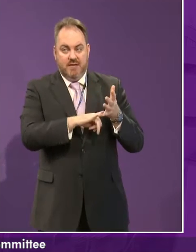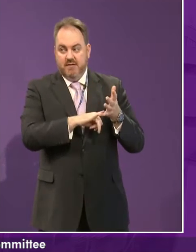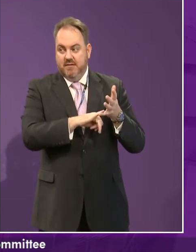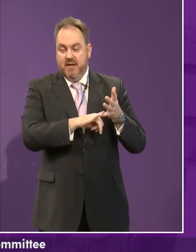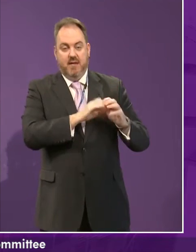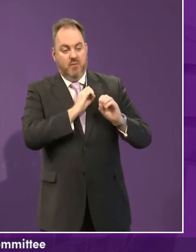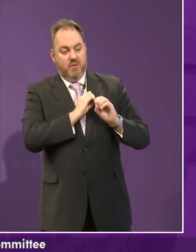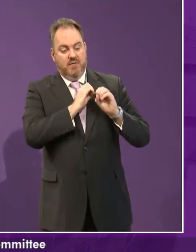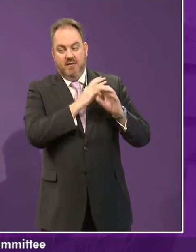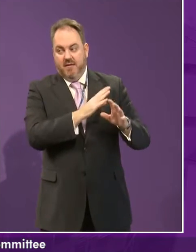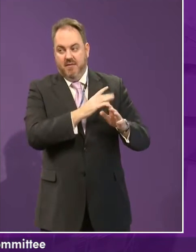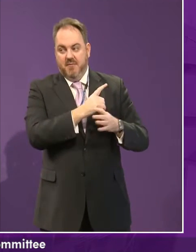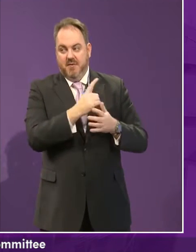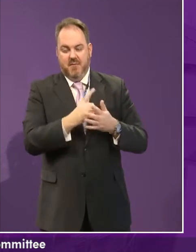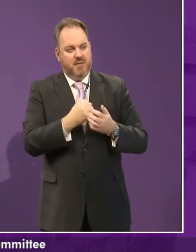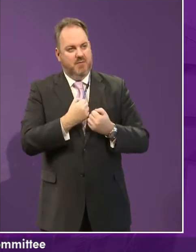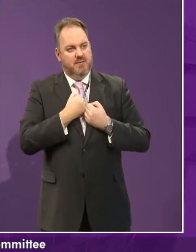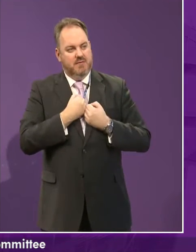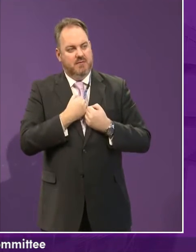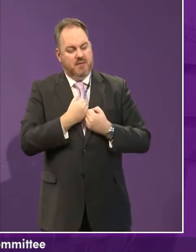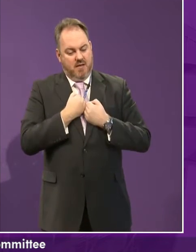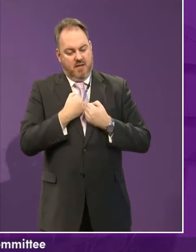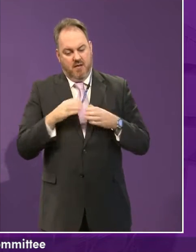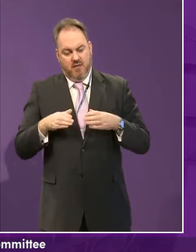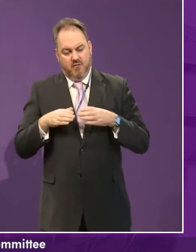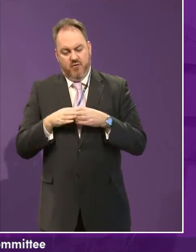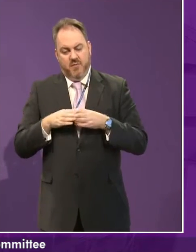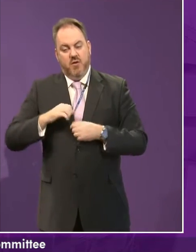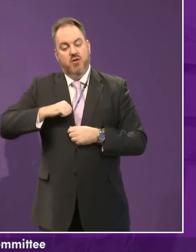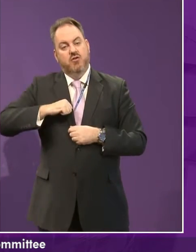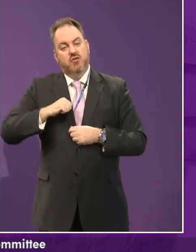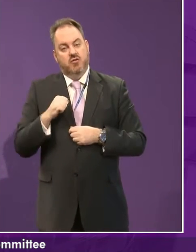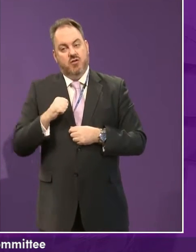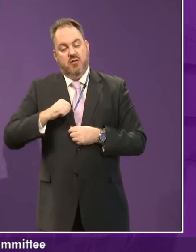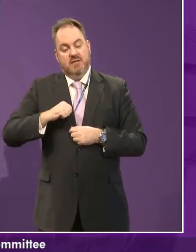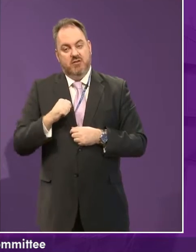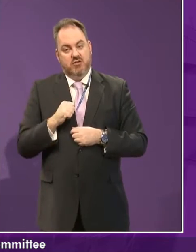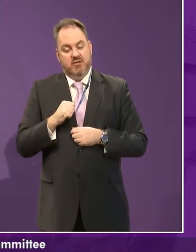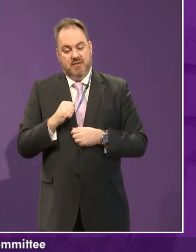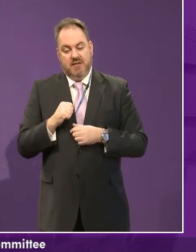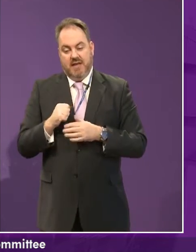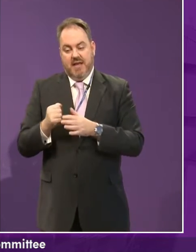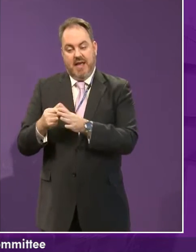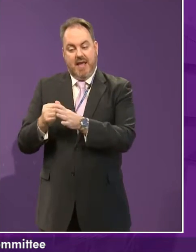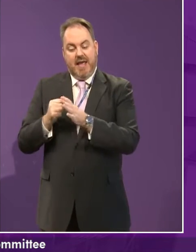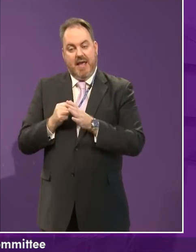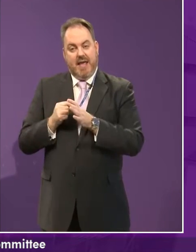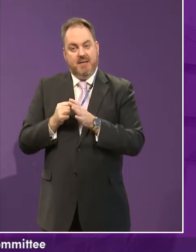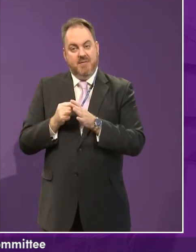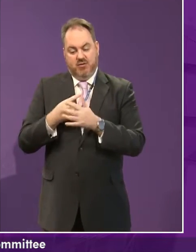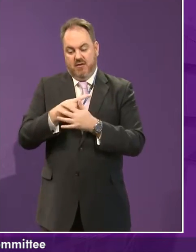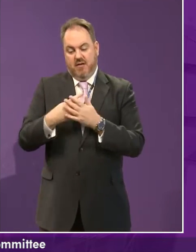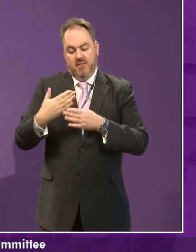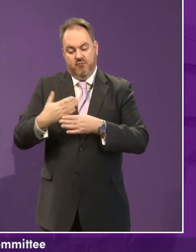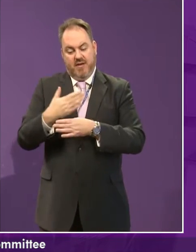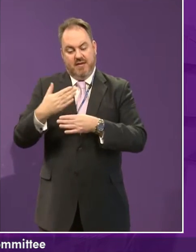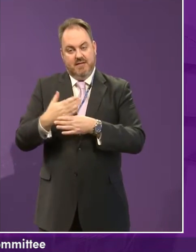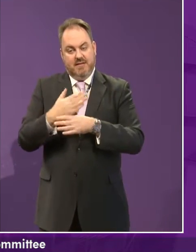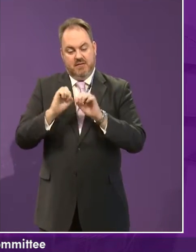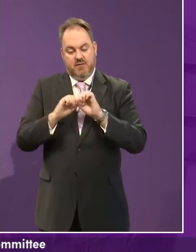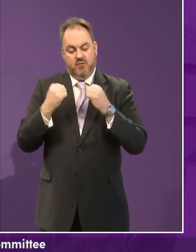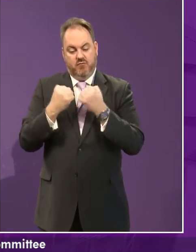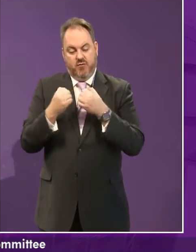Universities, what is our group called? Universities Admissions Practitioners Group. Thank you. And so Ian and I